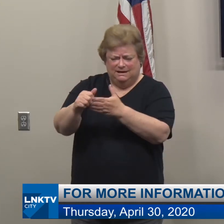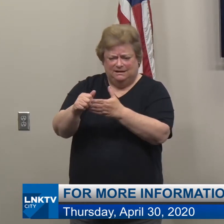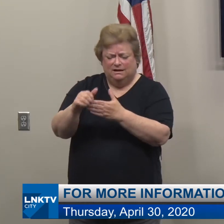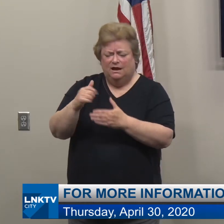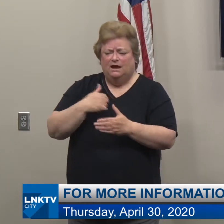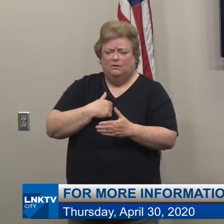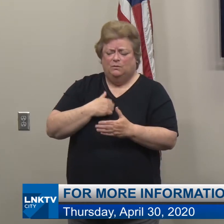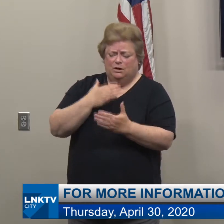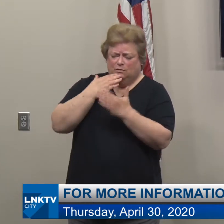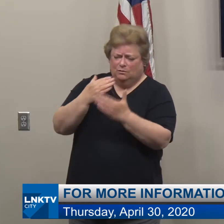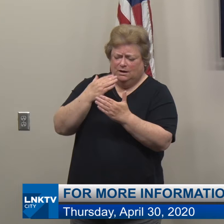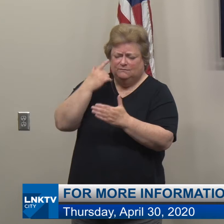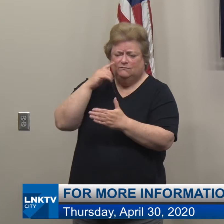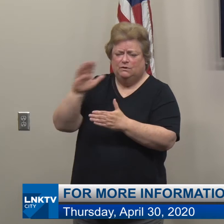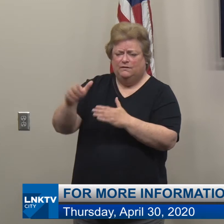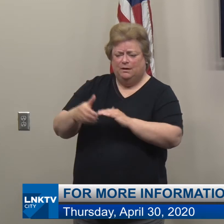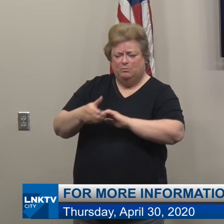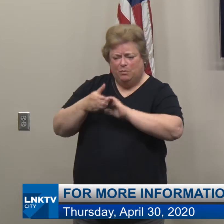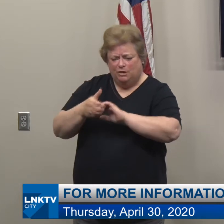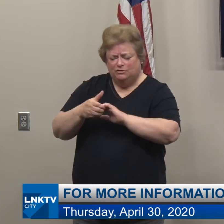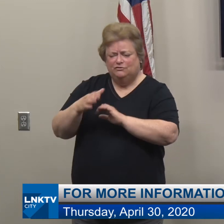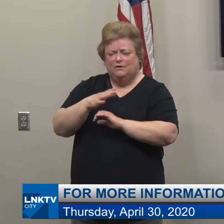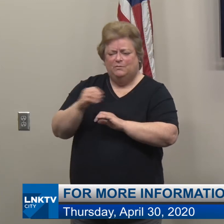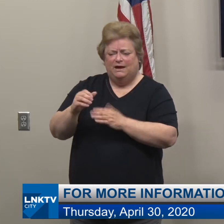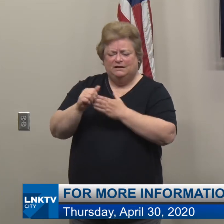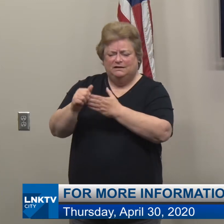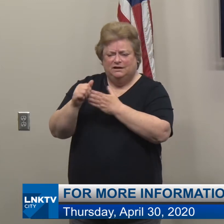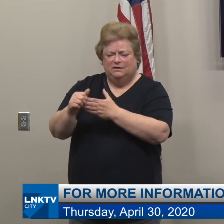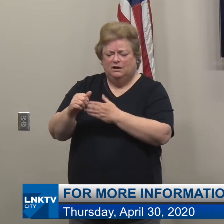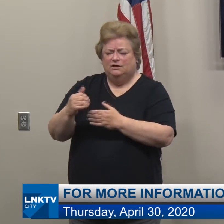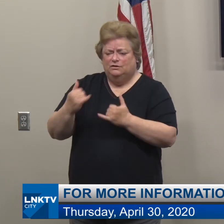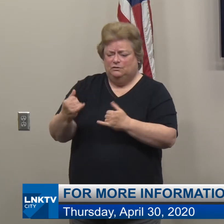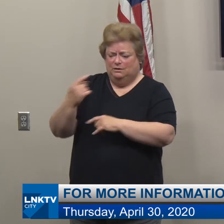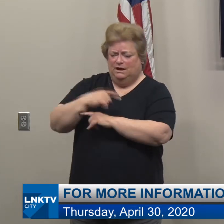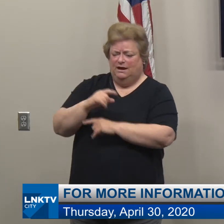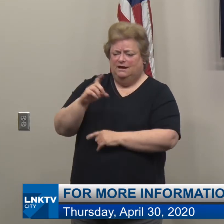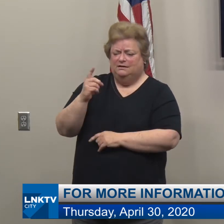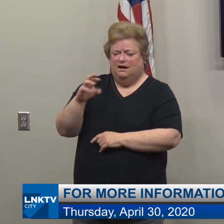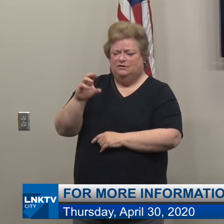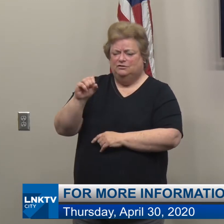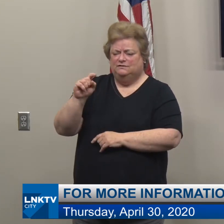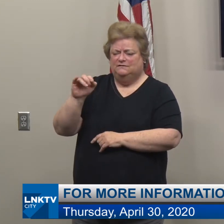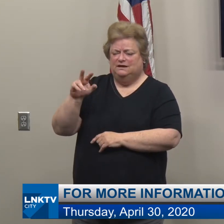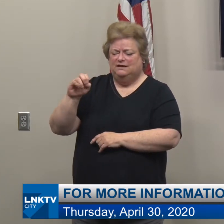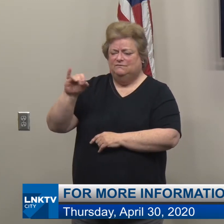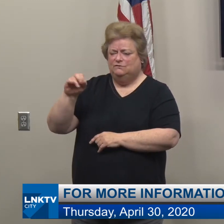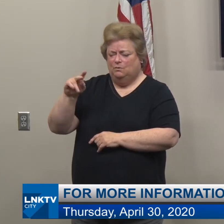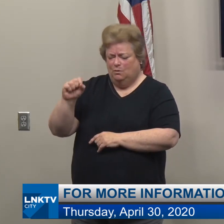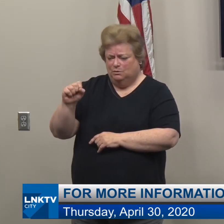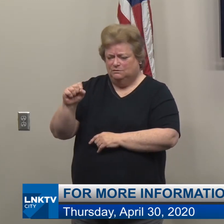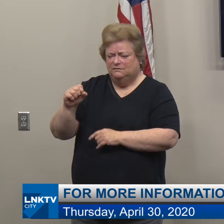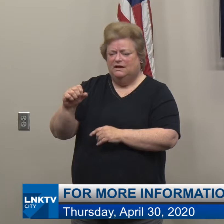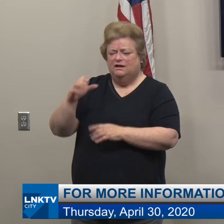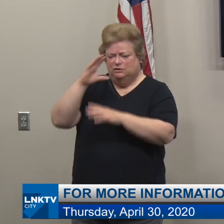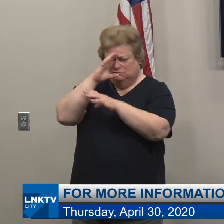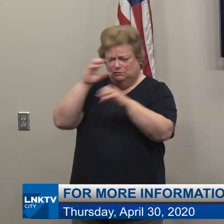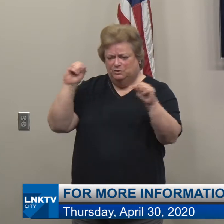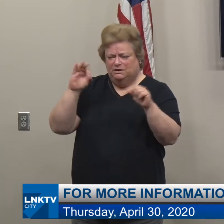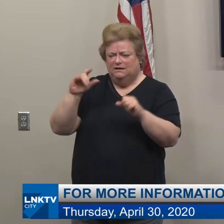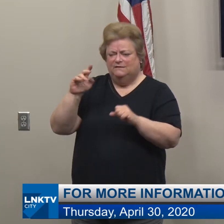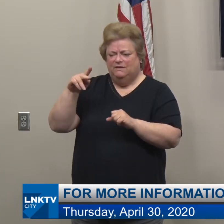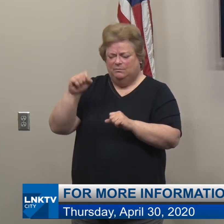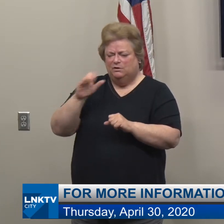for our partnership and their leadership. I'm joined today by LPS Superintendent Dr. Steve Joel, who will speak more about these